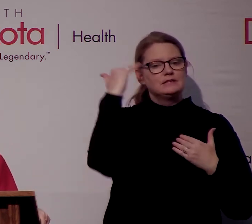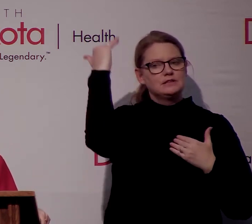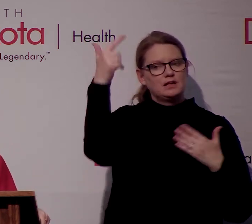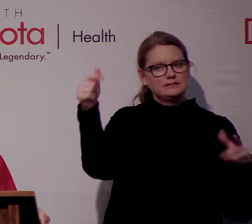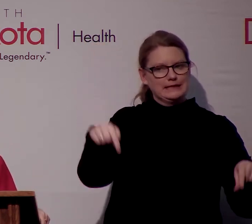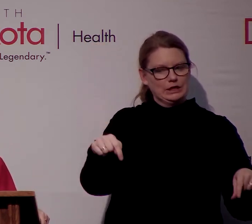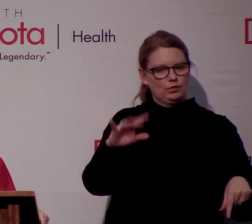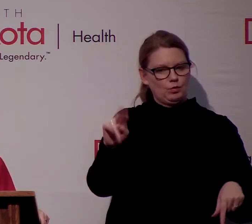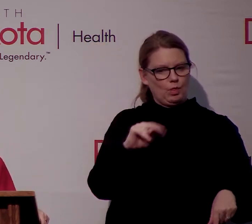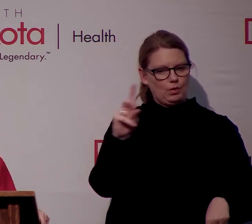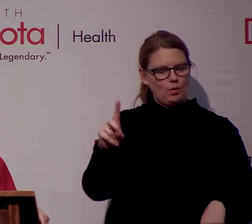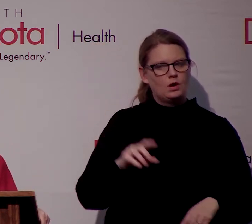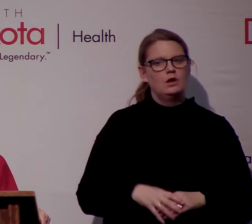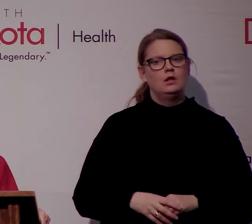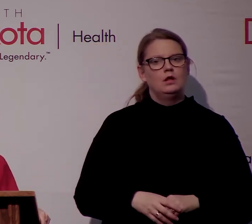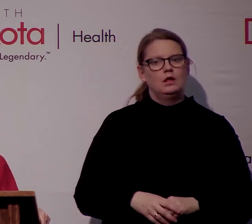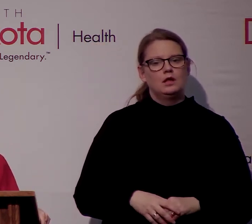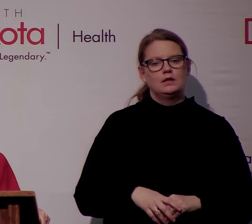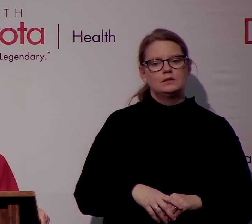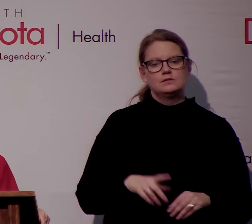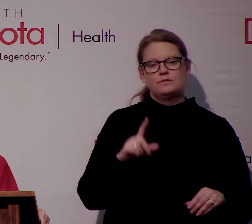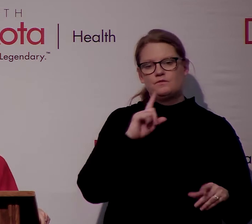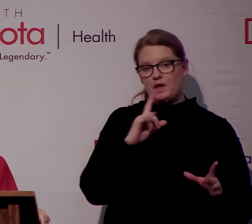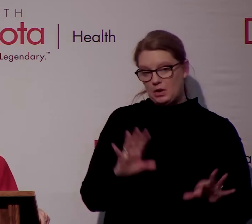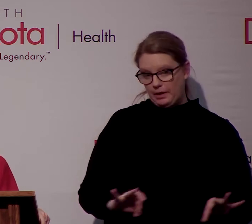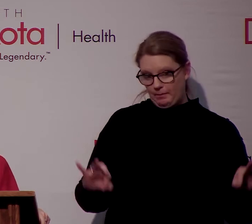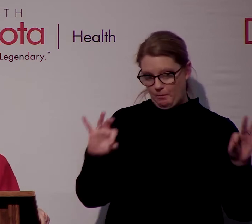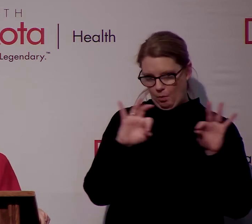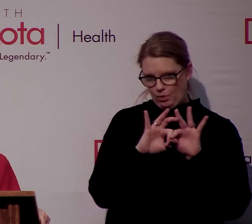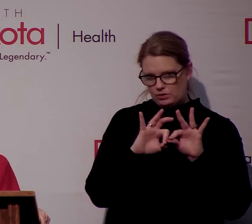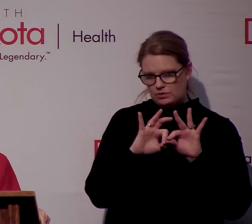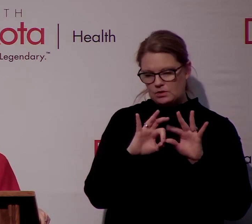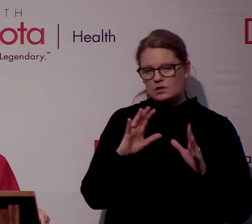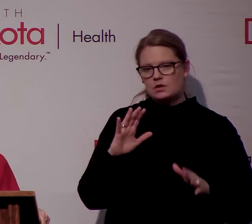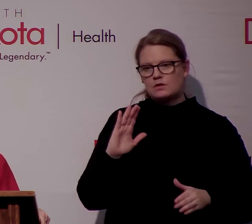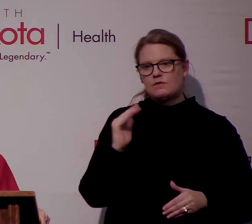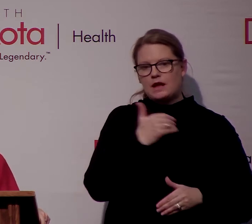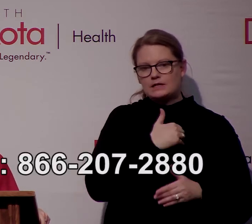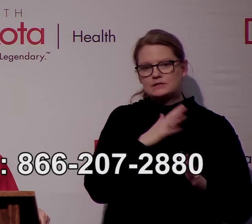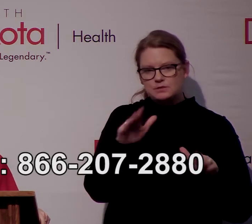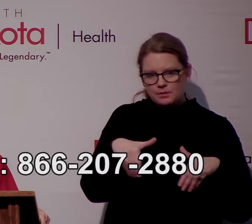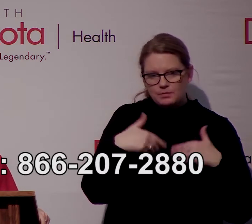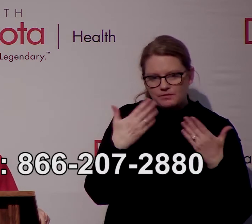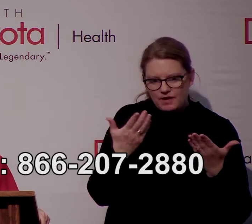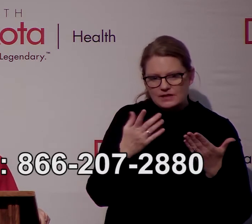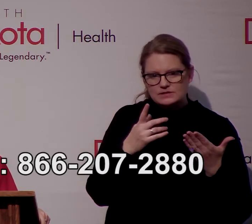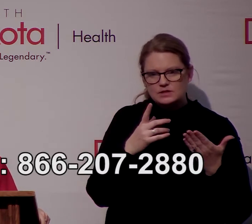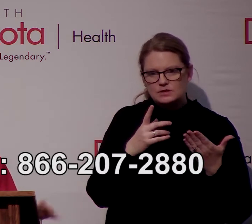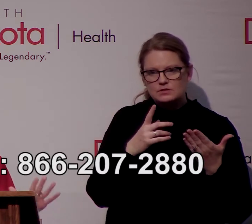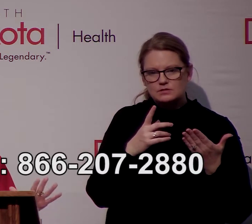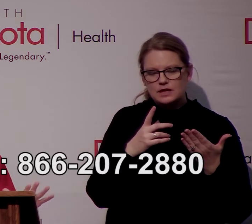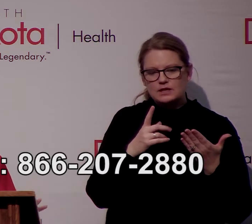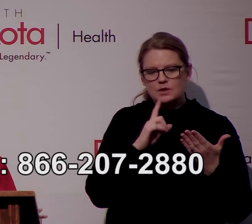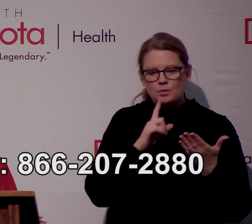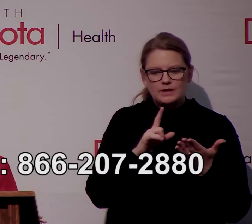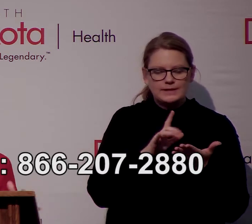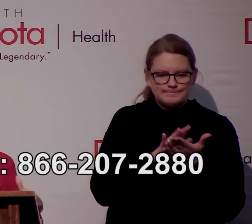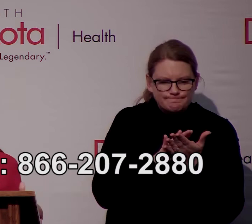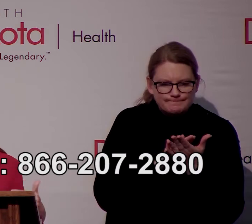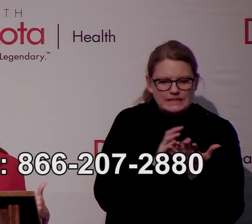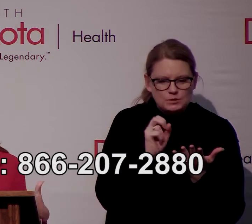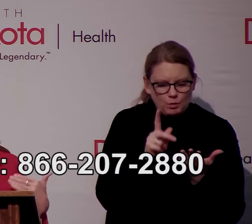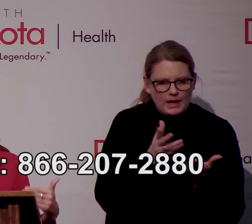North Dakota. It's very important for us to provide reassurance and security to our young people. In times like